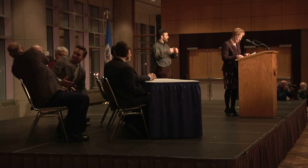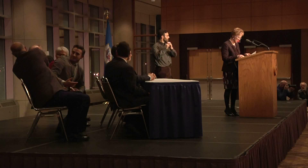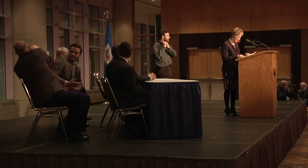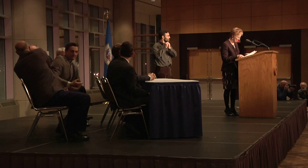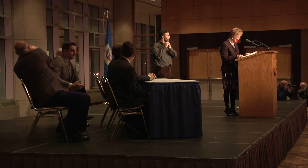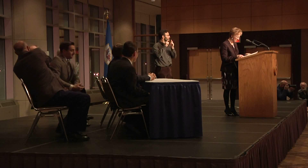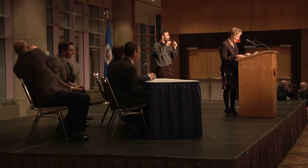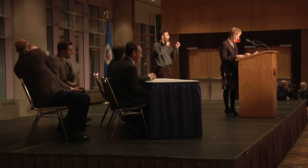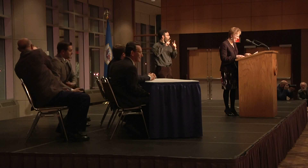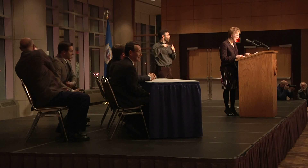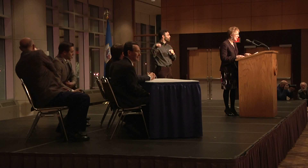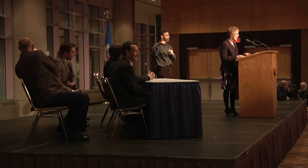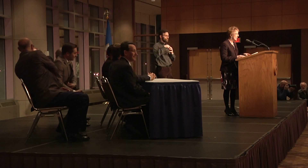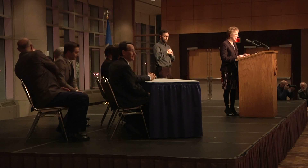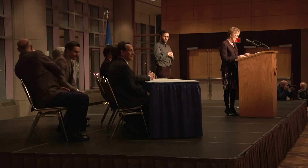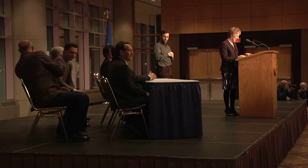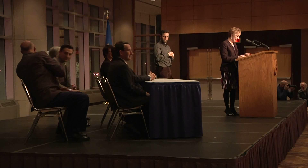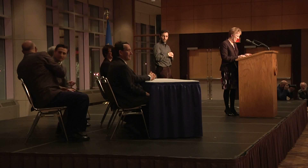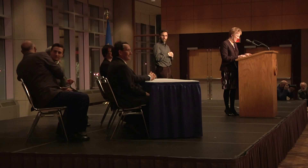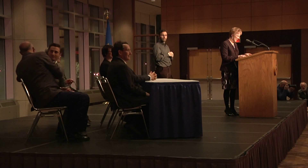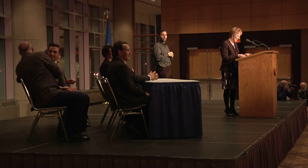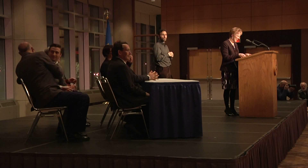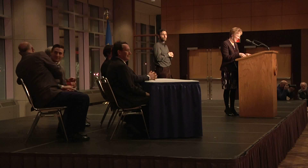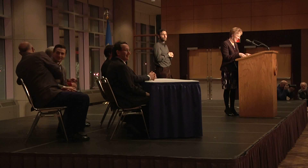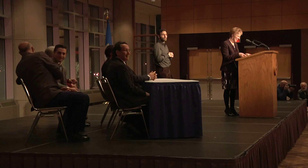Congratulations to all of you.